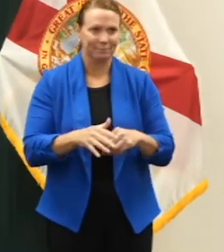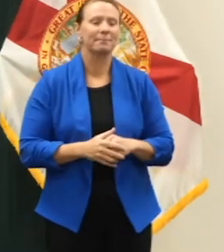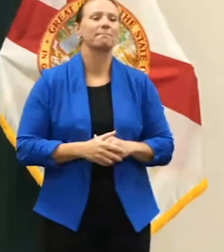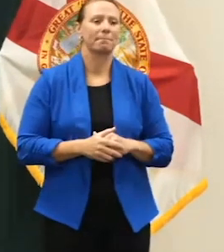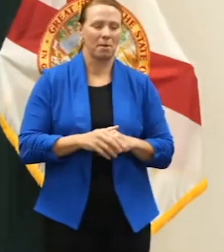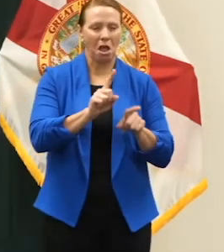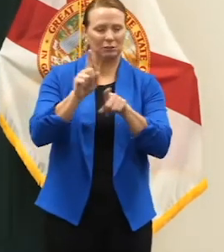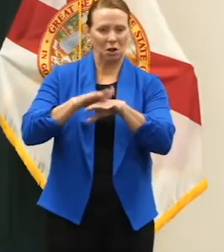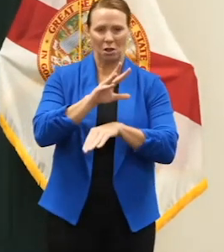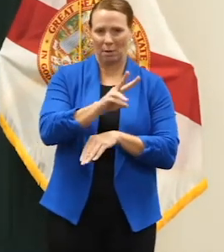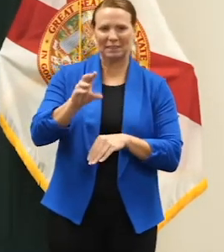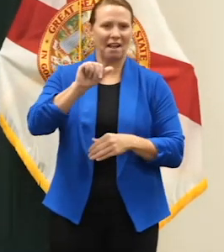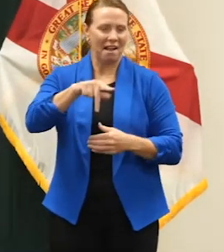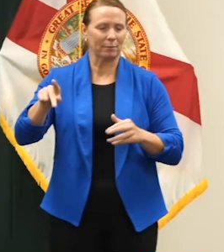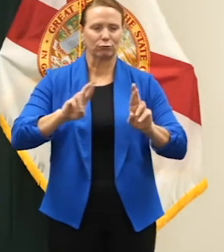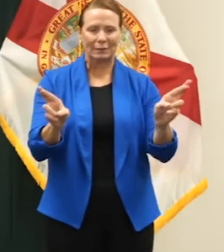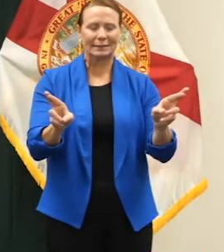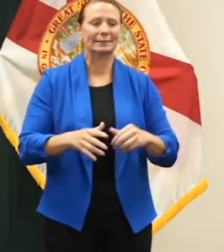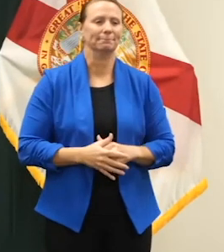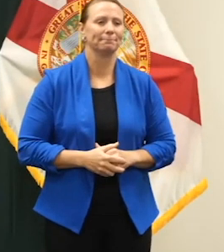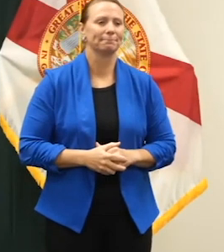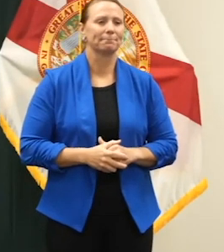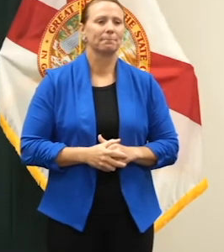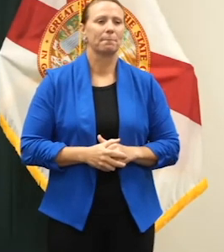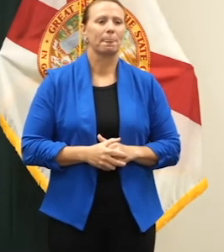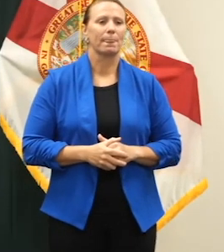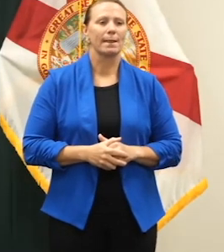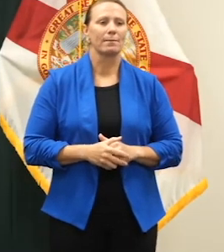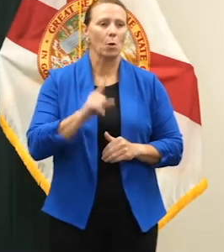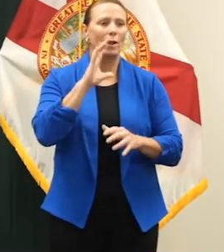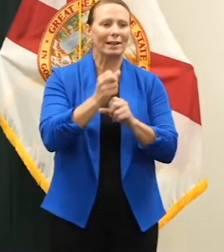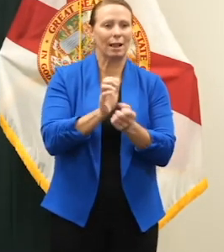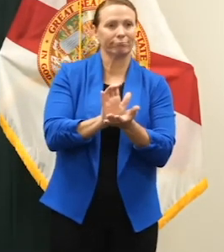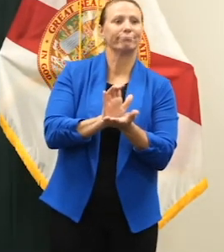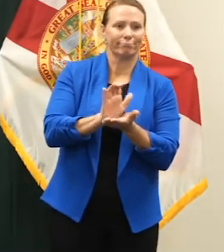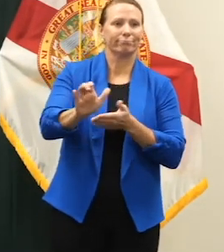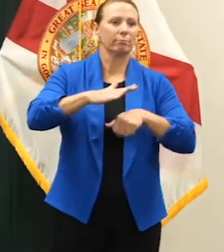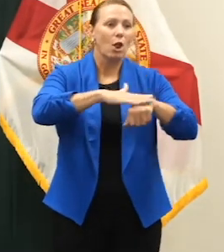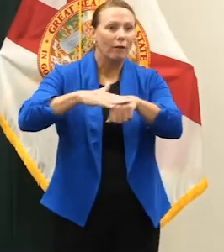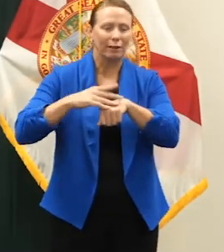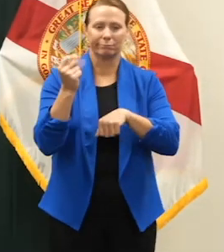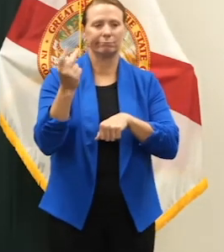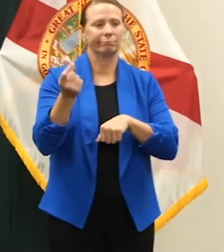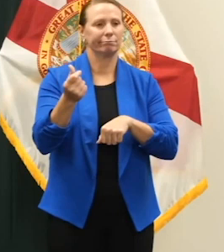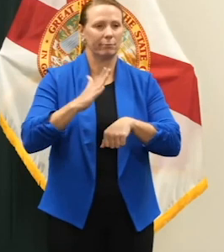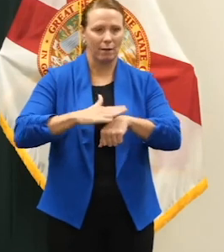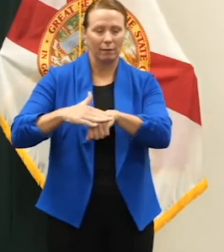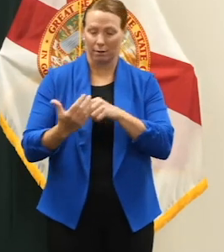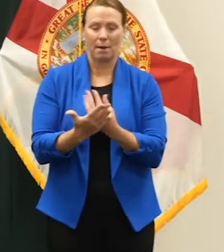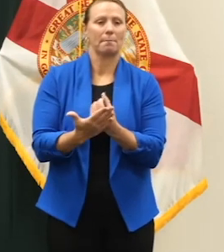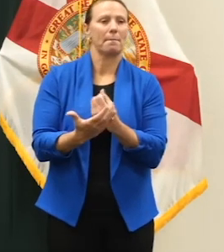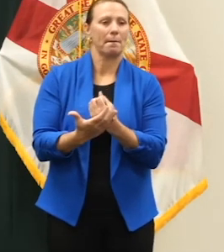their NWS alerts and all that, it all comes through that app. So you'll get push notifications instantaneously. So we have that, and then we